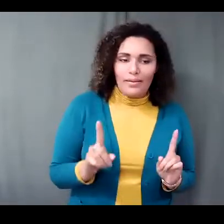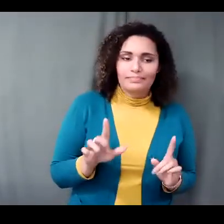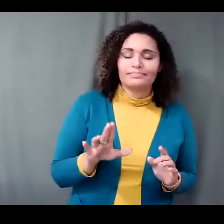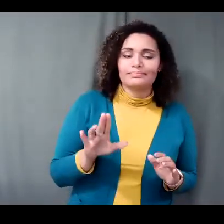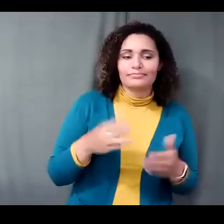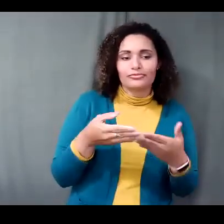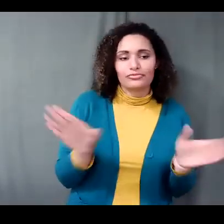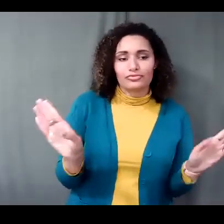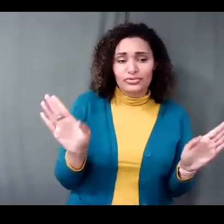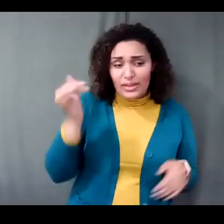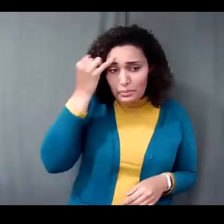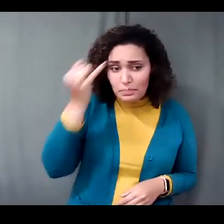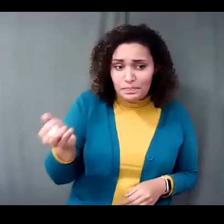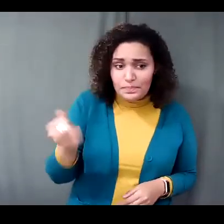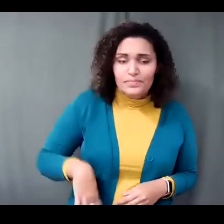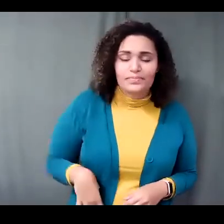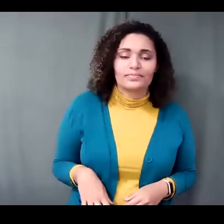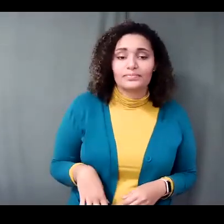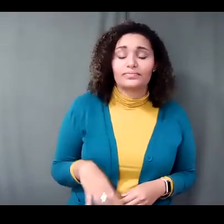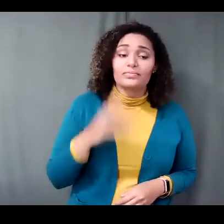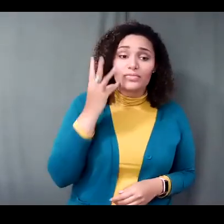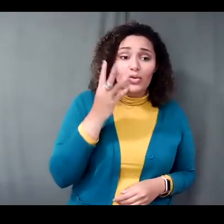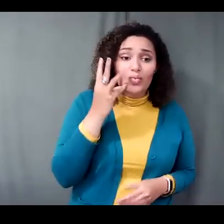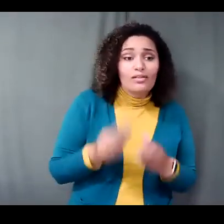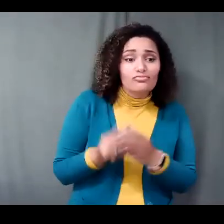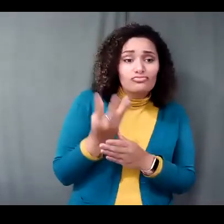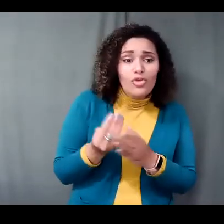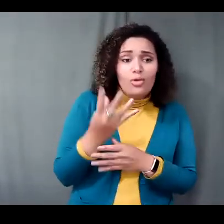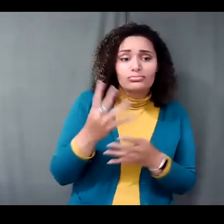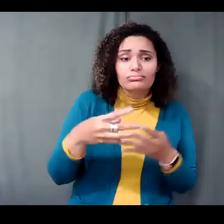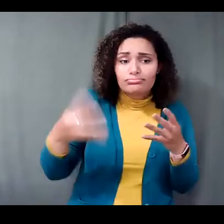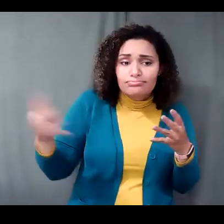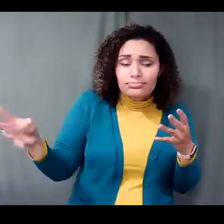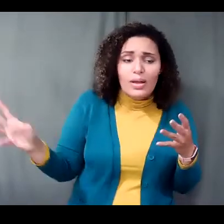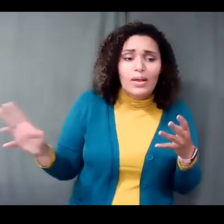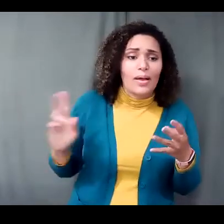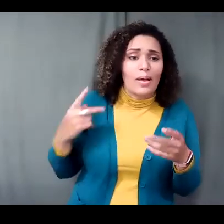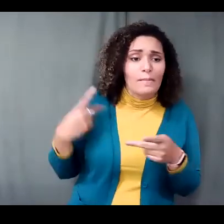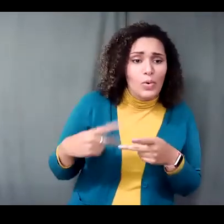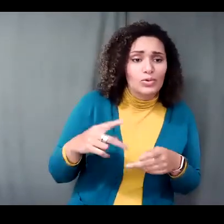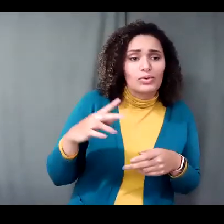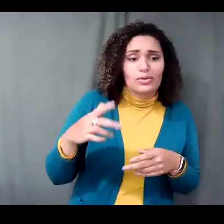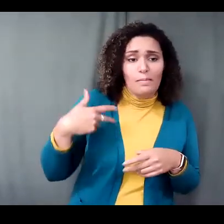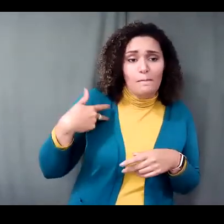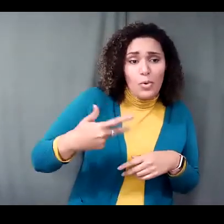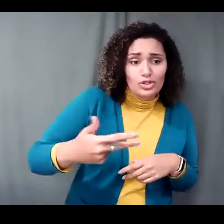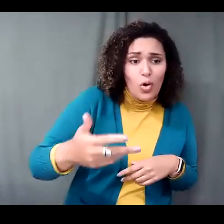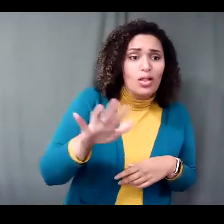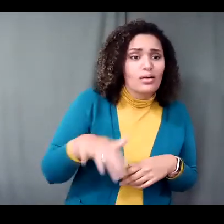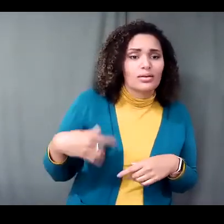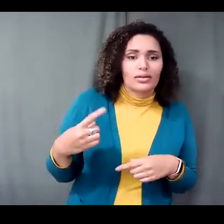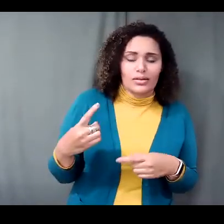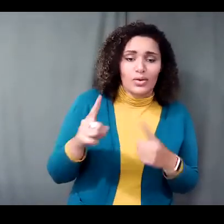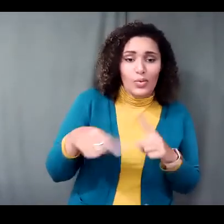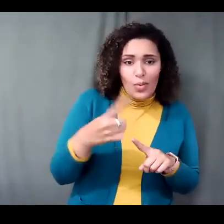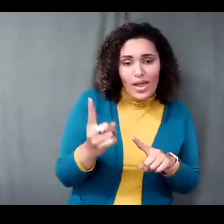that wine has been grown in Portugal. I mean, the Romans came and planted vines when the Roman Empire came and conquered all of